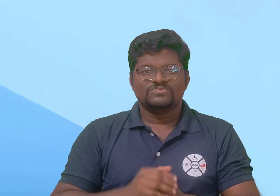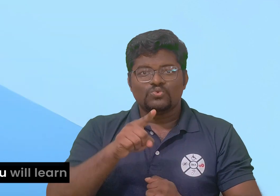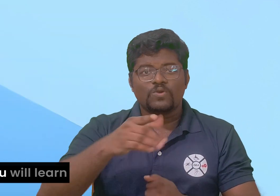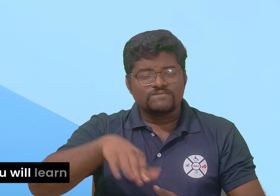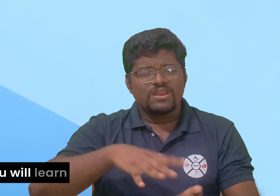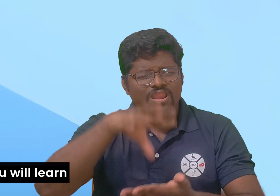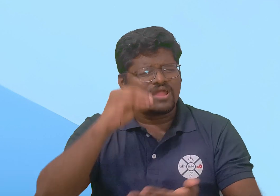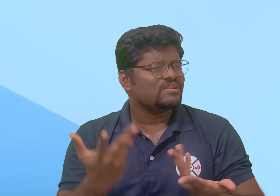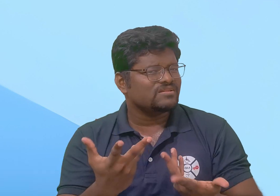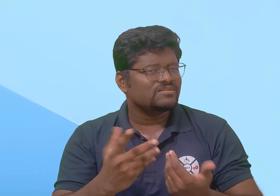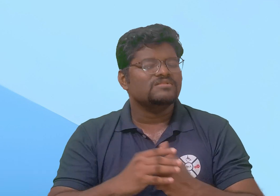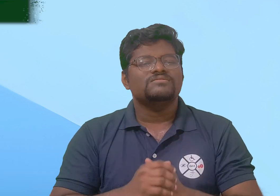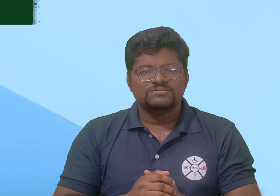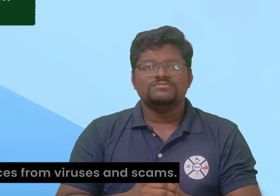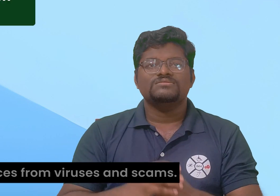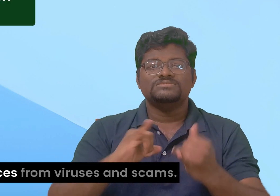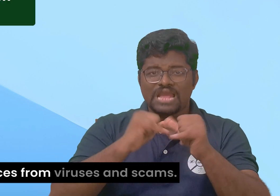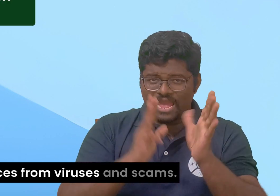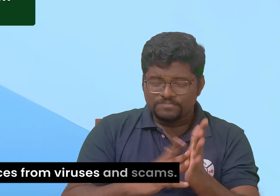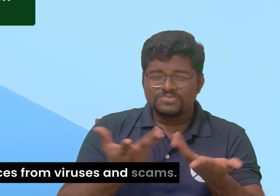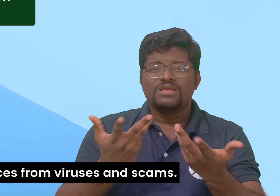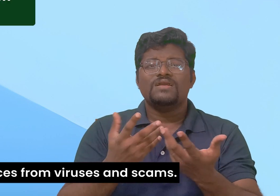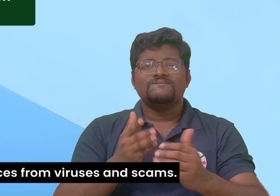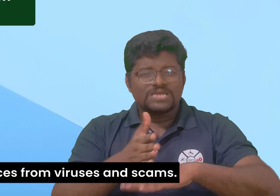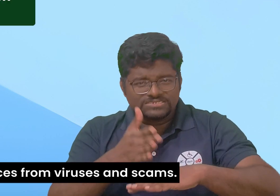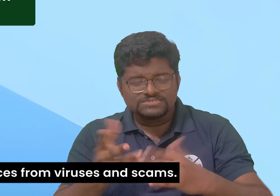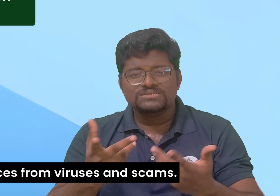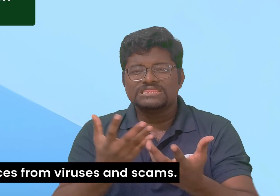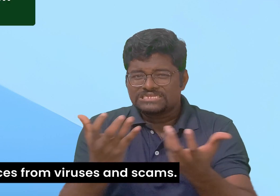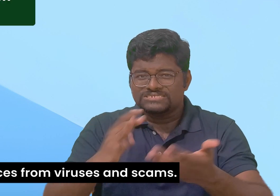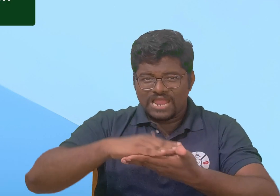You will learn how to protect devices from viruses and scams,